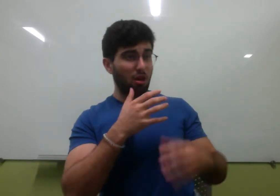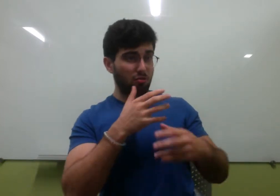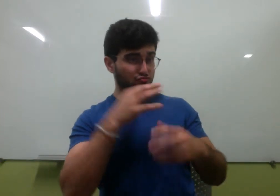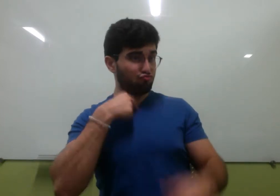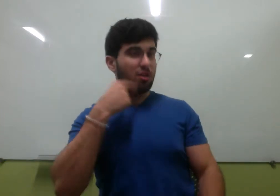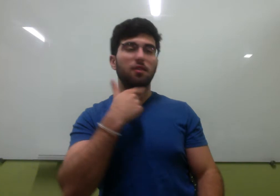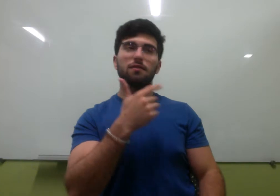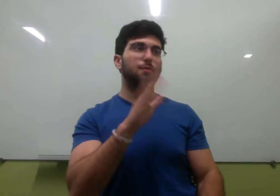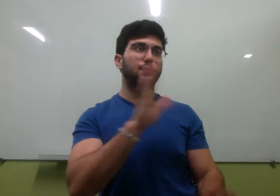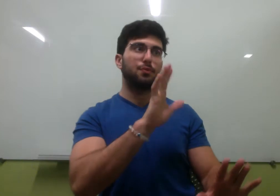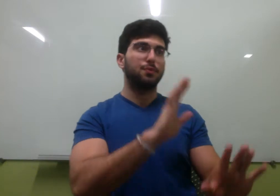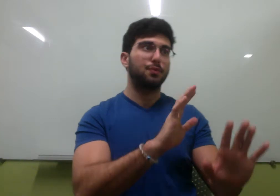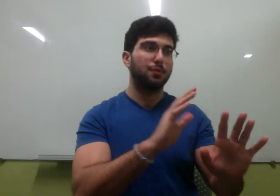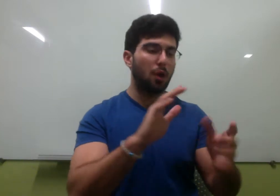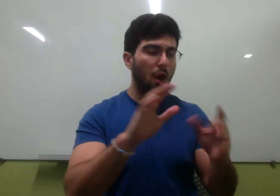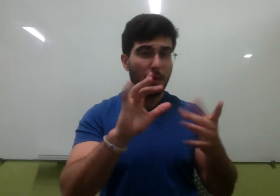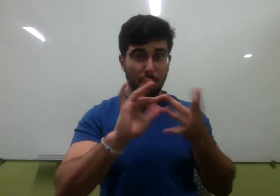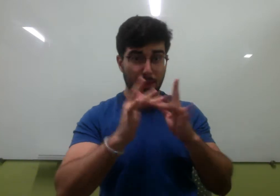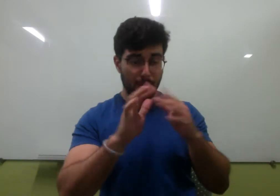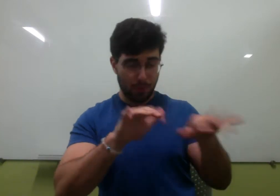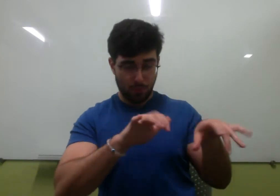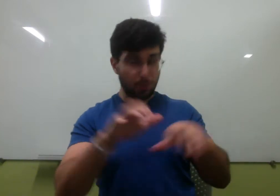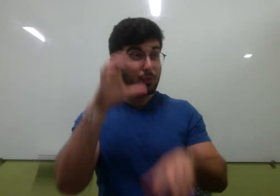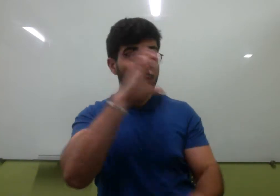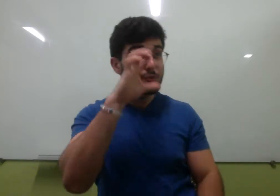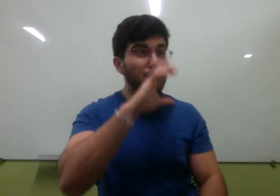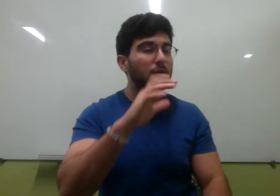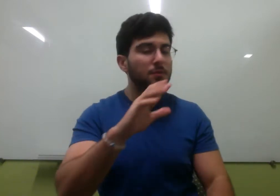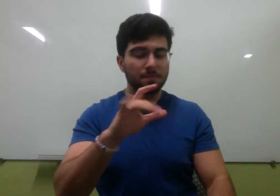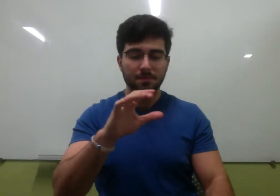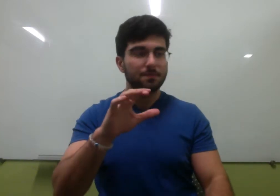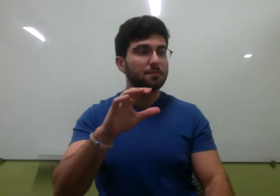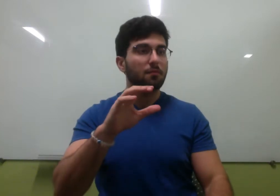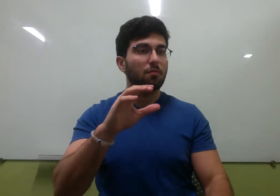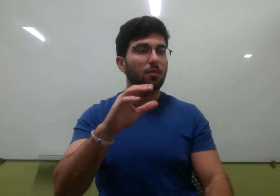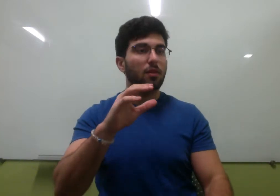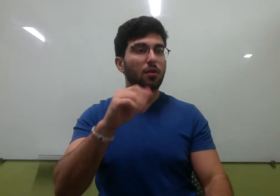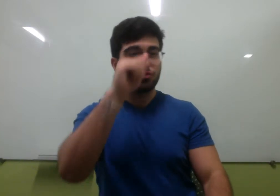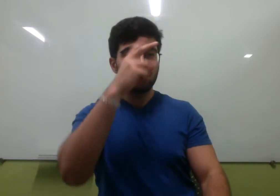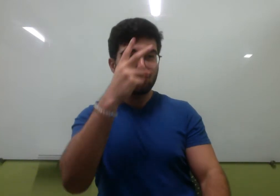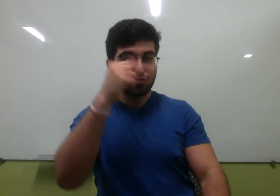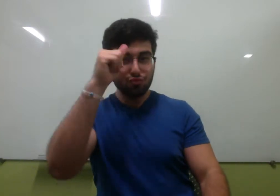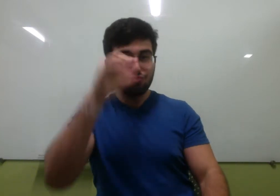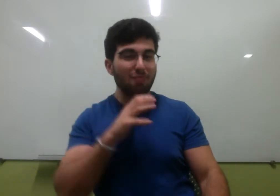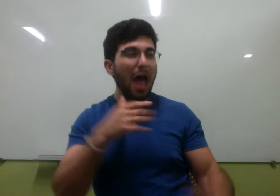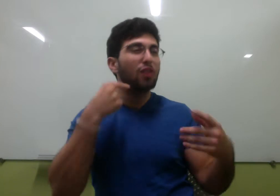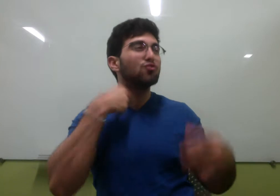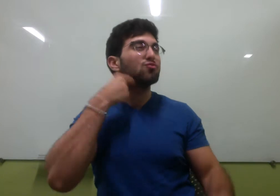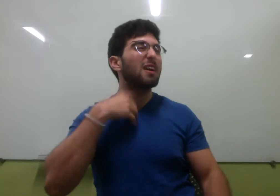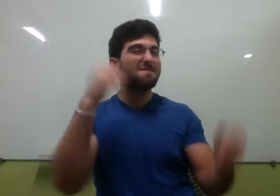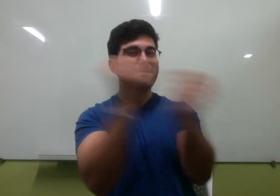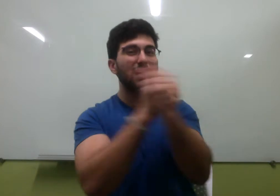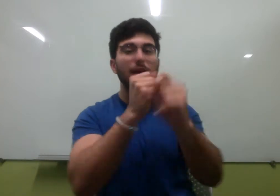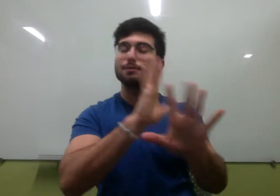always like each other. Like, why do friends fight? Pretty much. Yeah. So, part of being tall like this, it